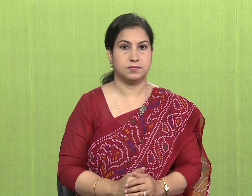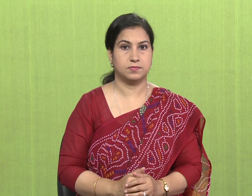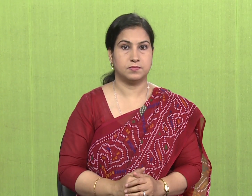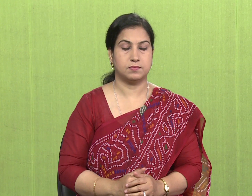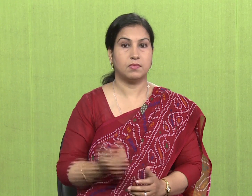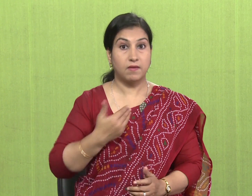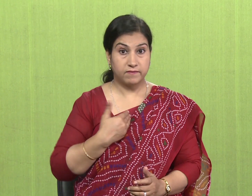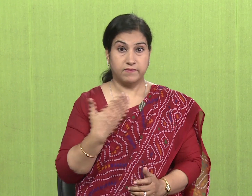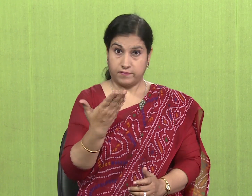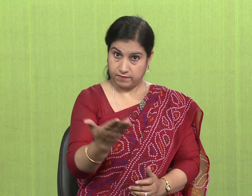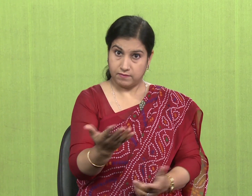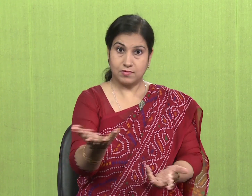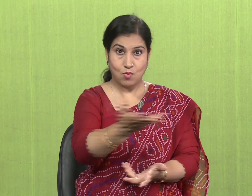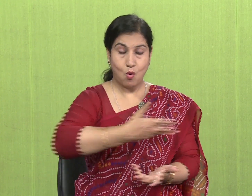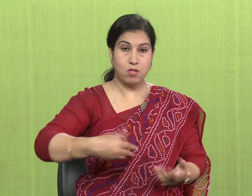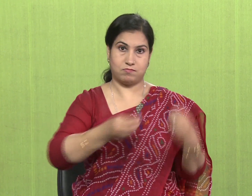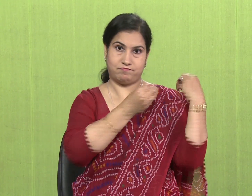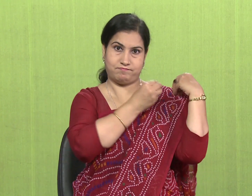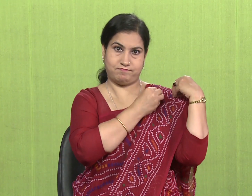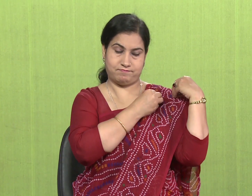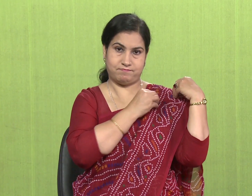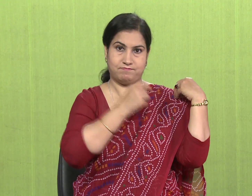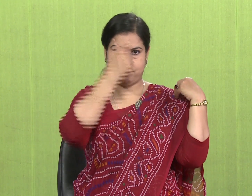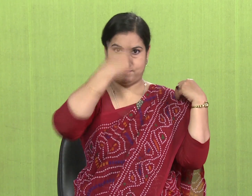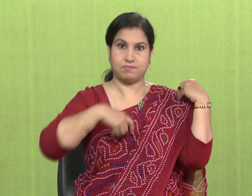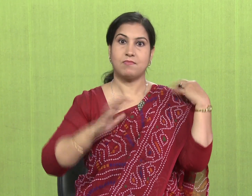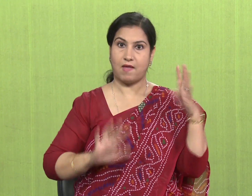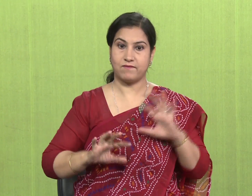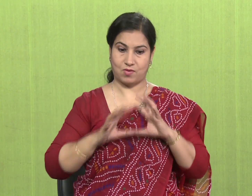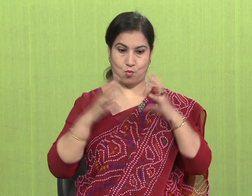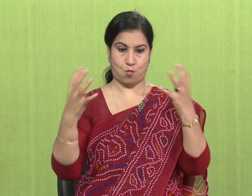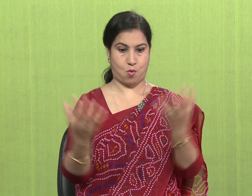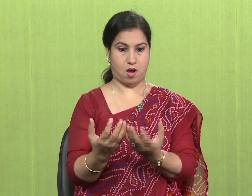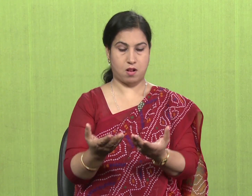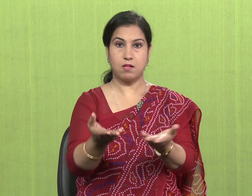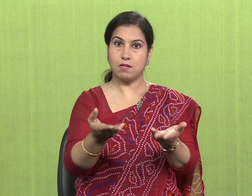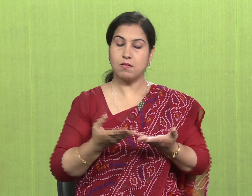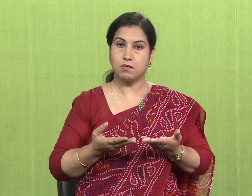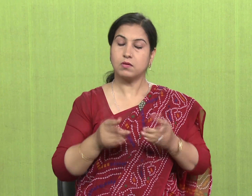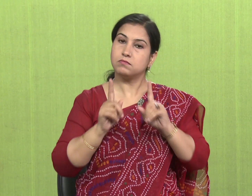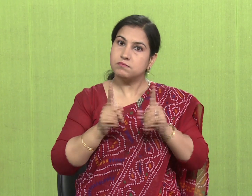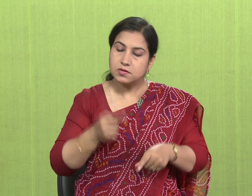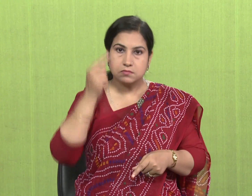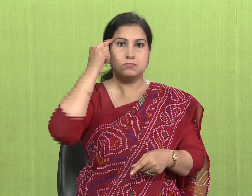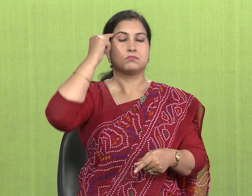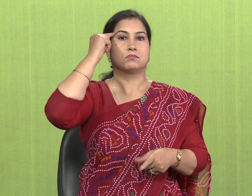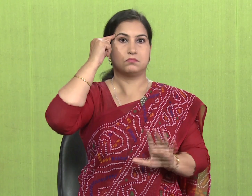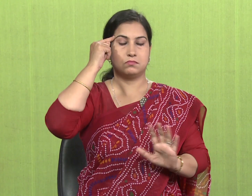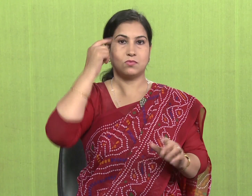We, as a responsible citizen of the world, need to understand our positive